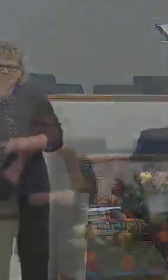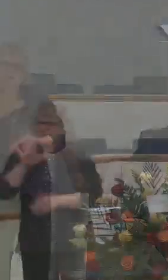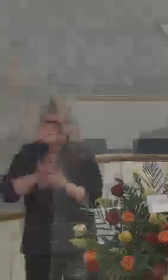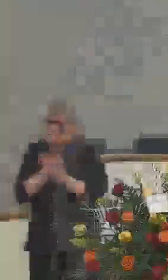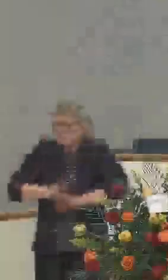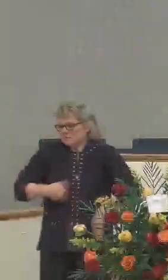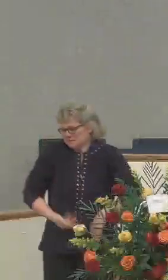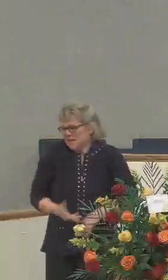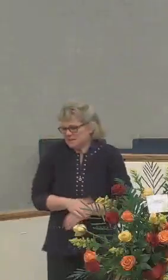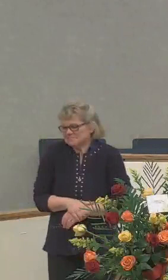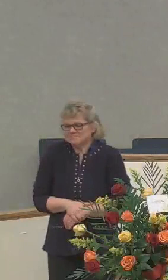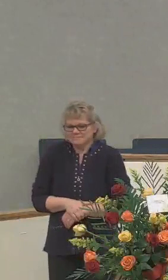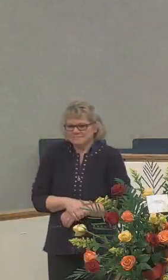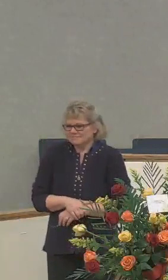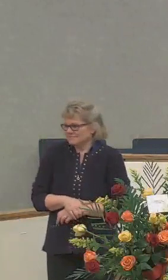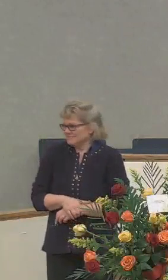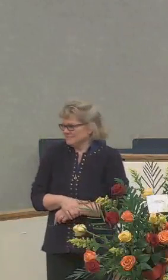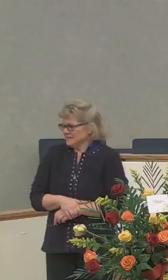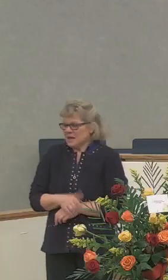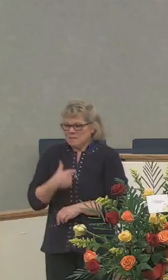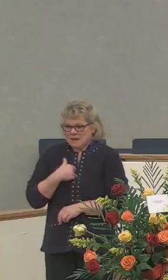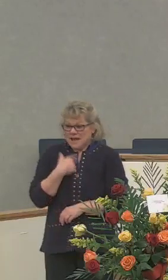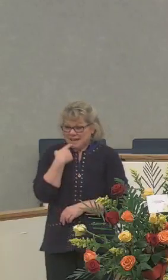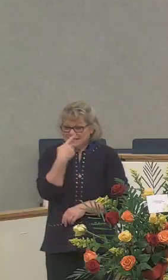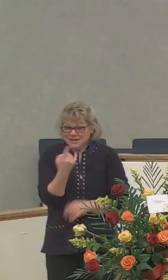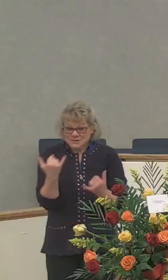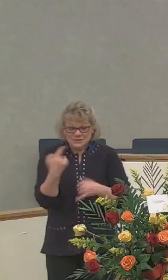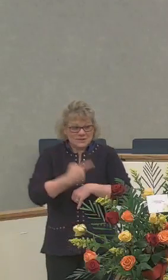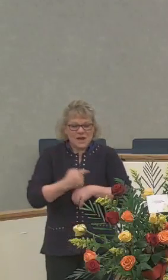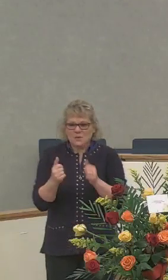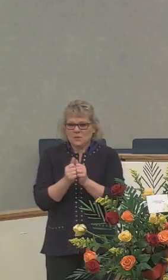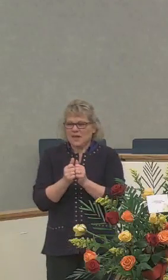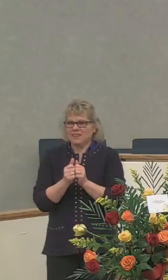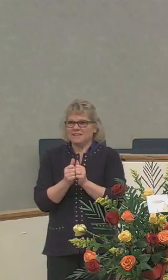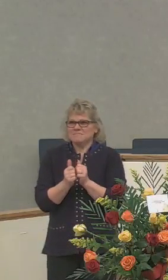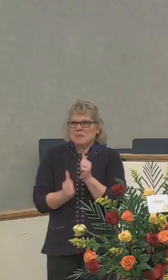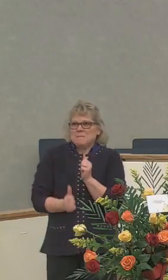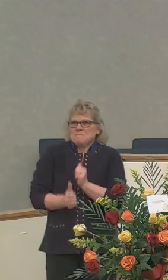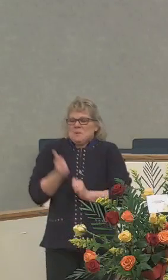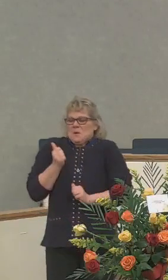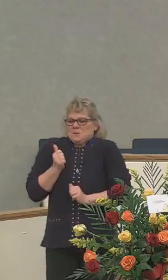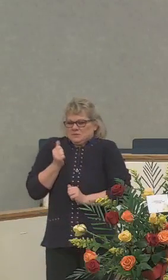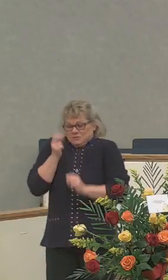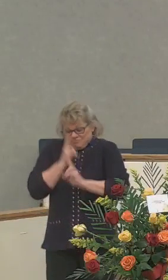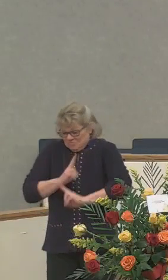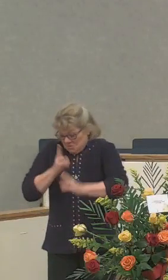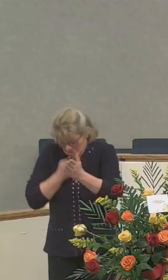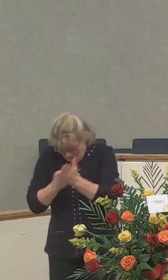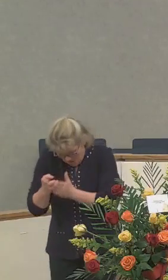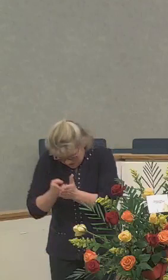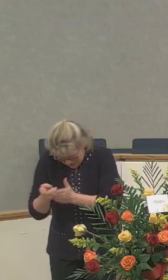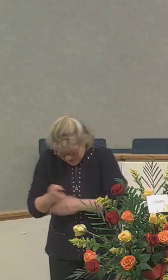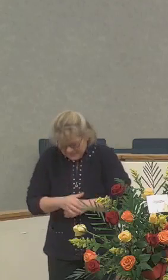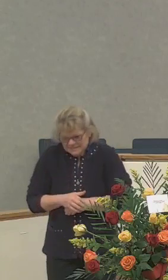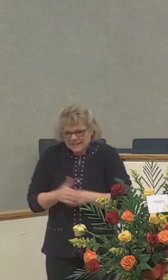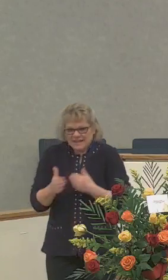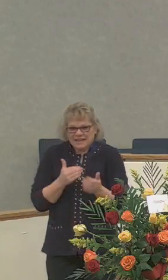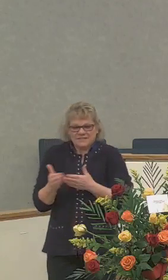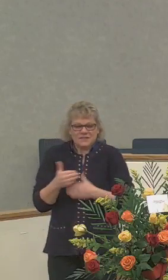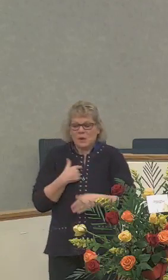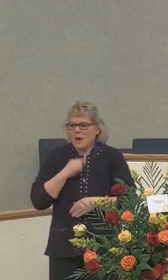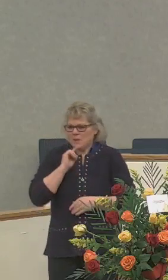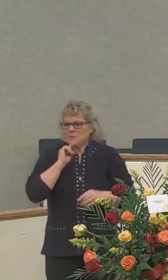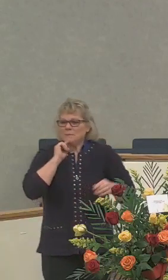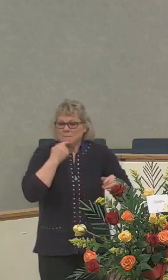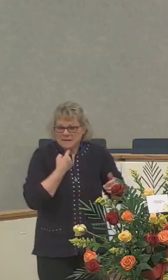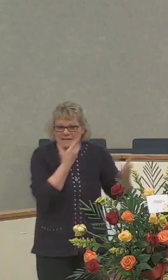upset. But I can say today with the utmost sincerity that though I will